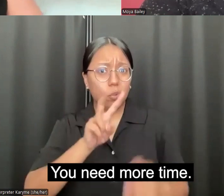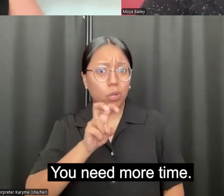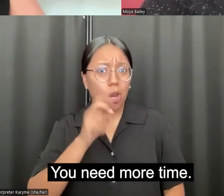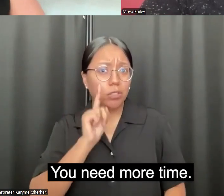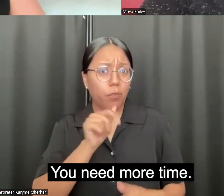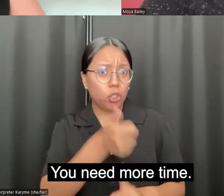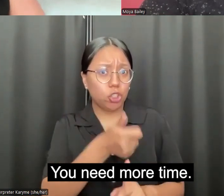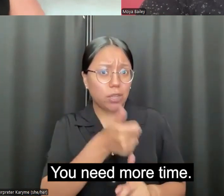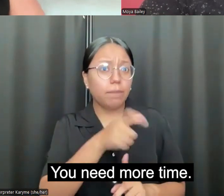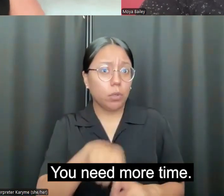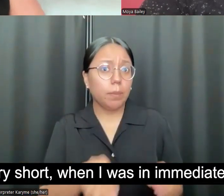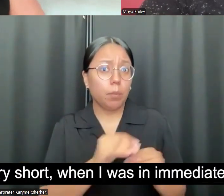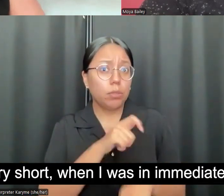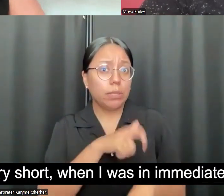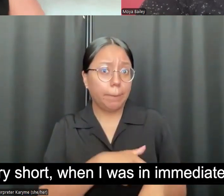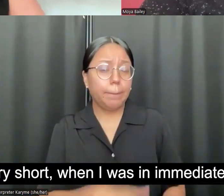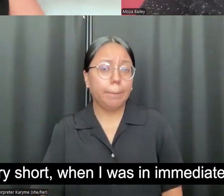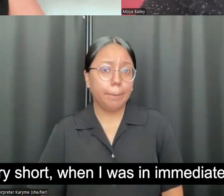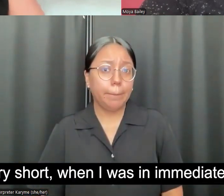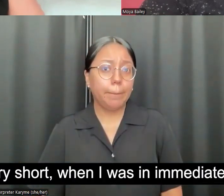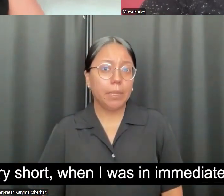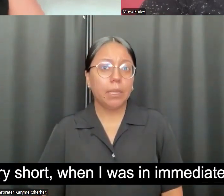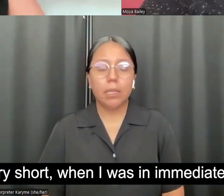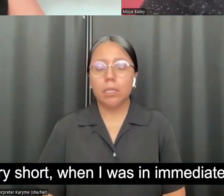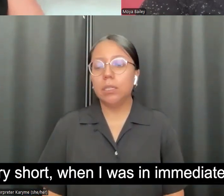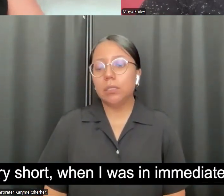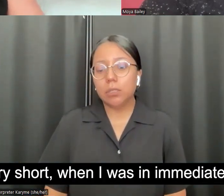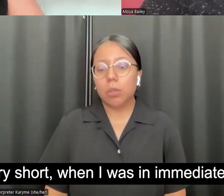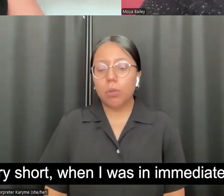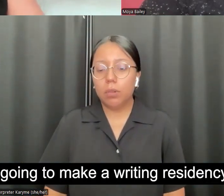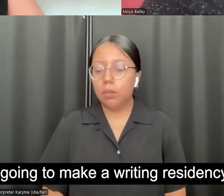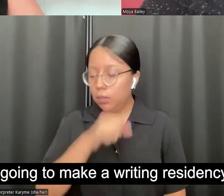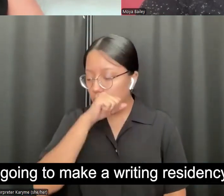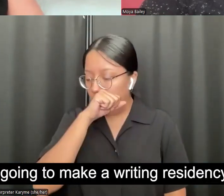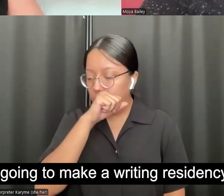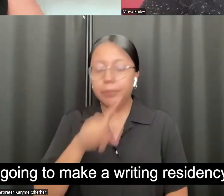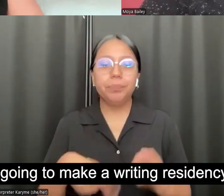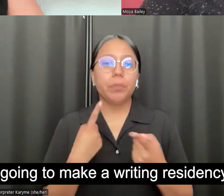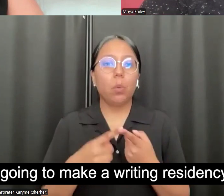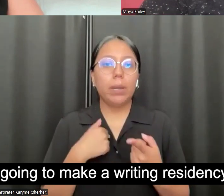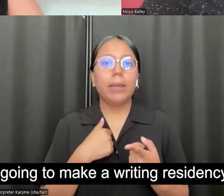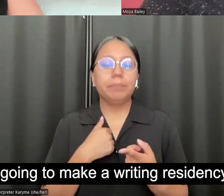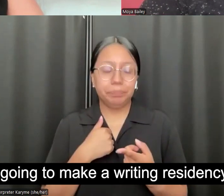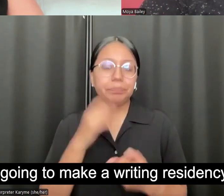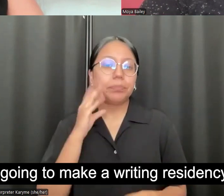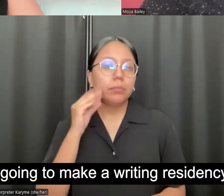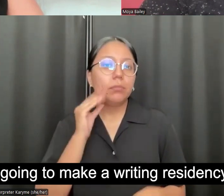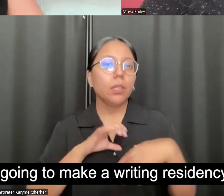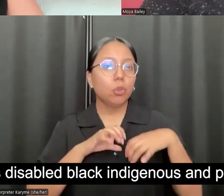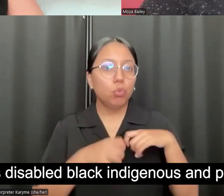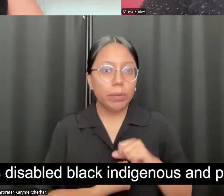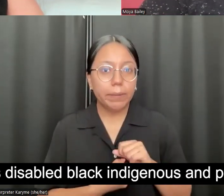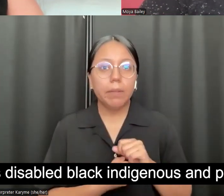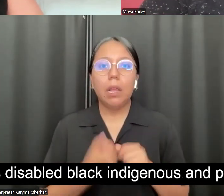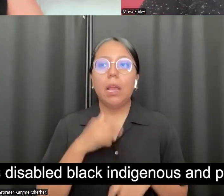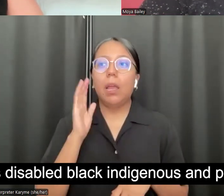story short, like one of the things that when I was in immediate grief, I was like, I'm gonna make somehow a writing residency for